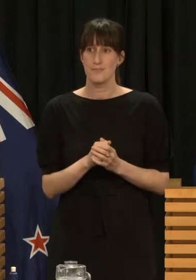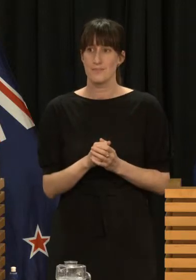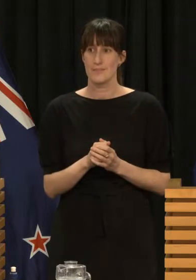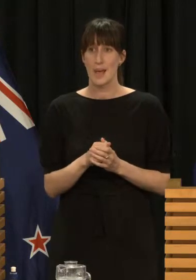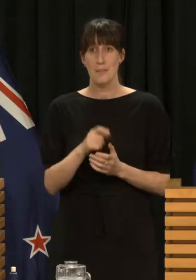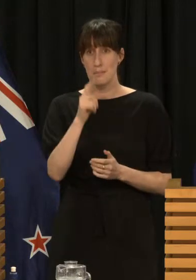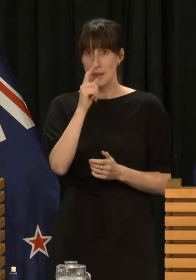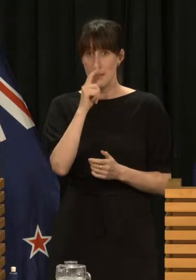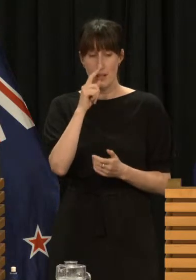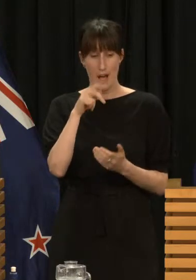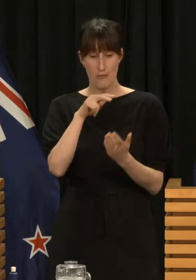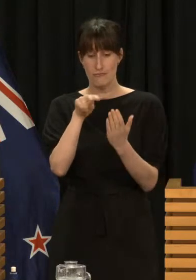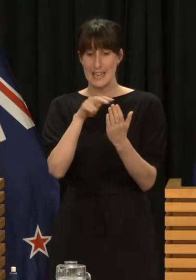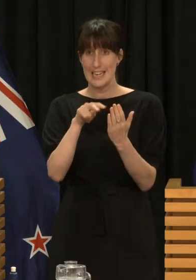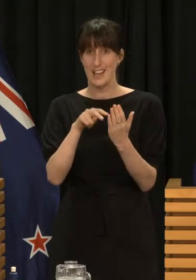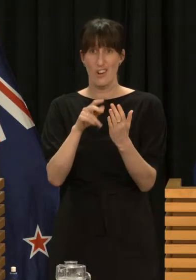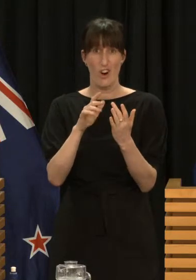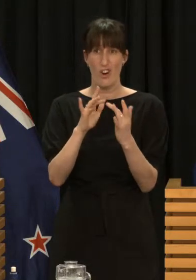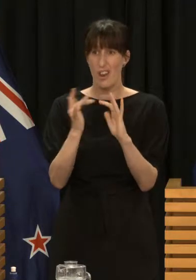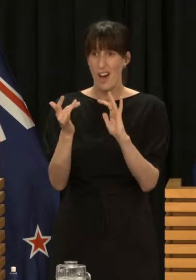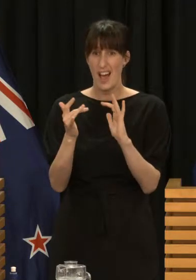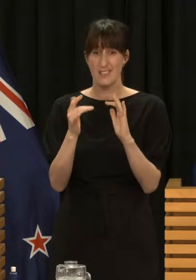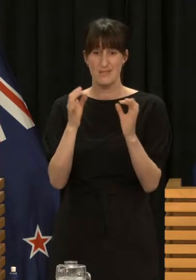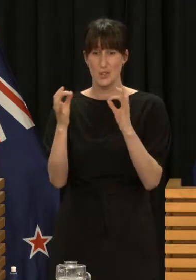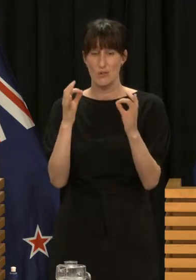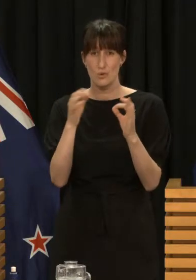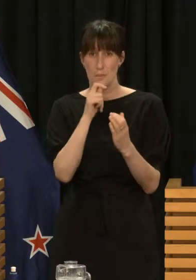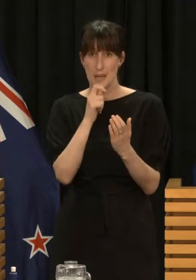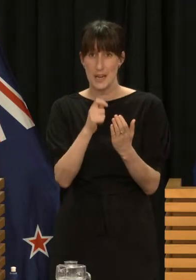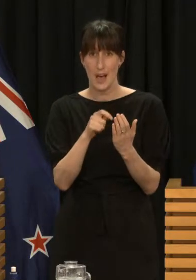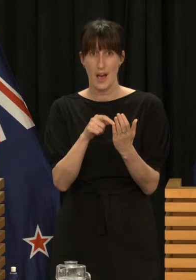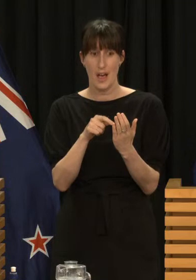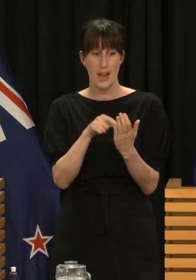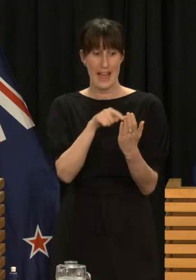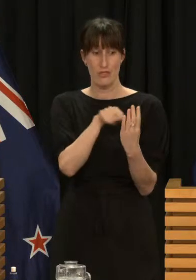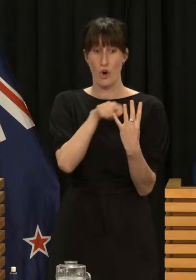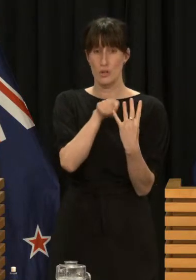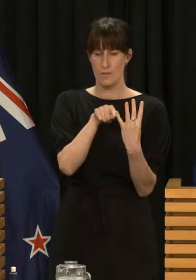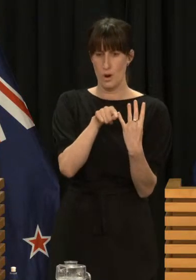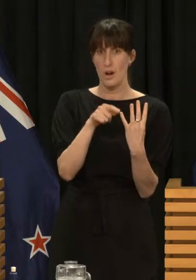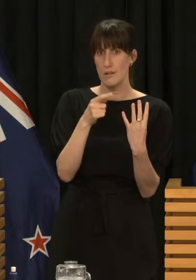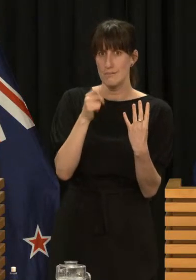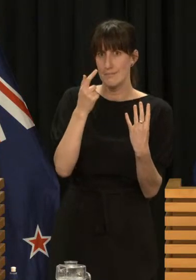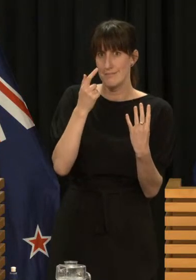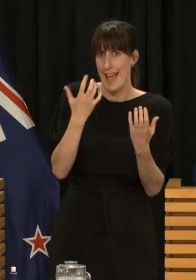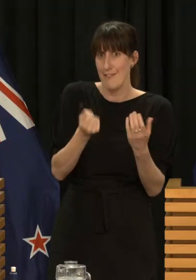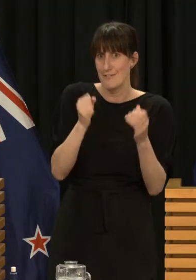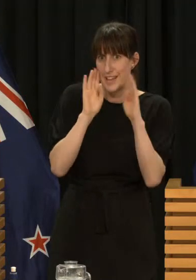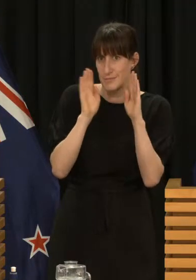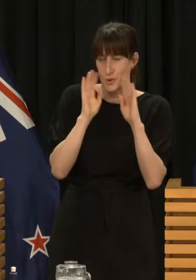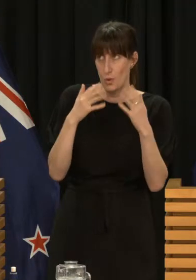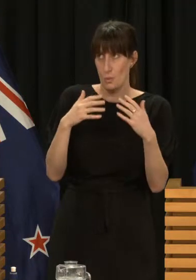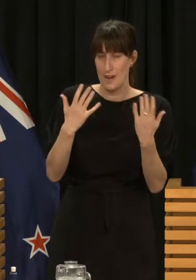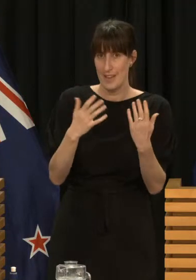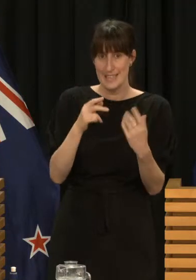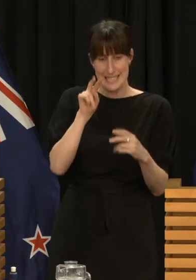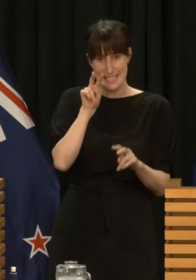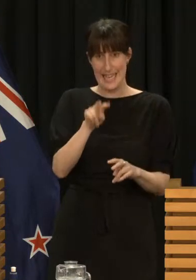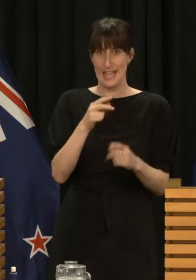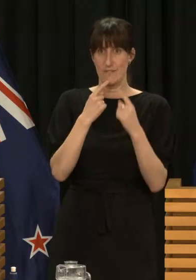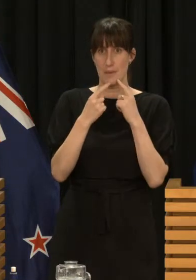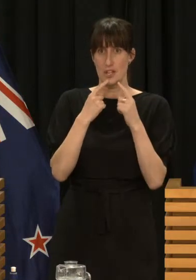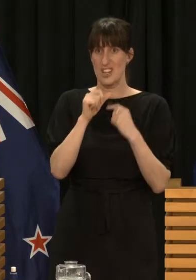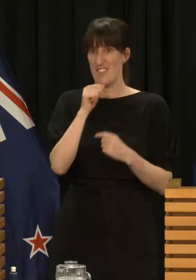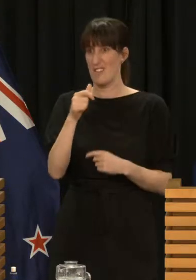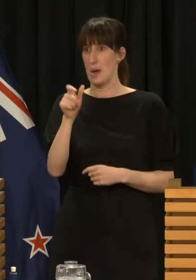social media in particular, and they will see things that are written about them. And I think any one of us in that situation would find that